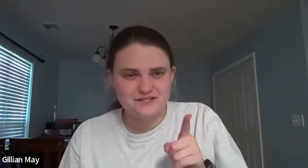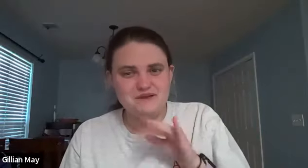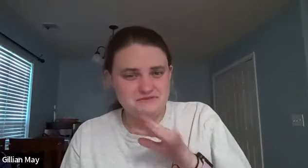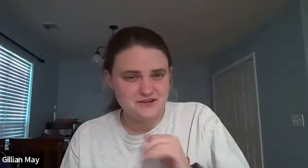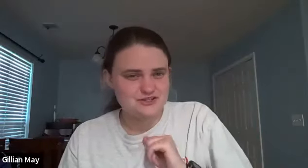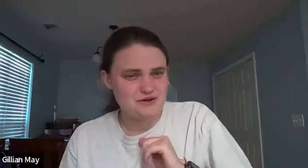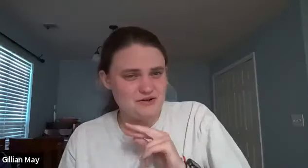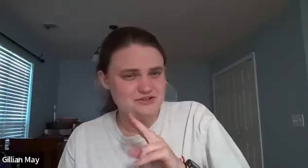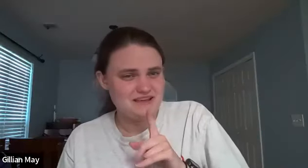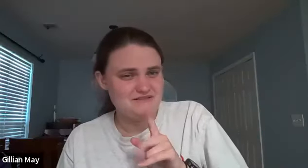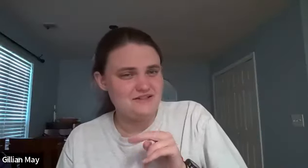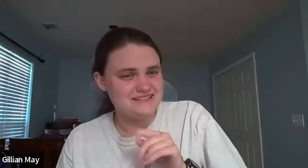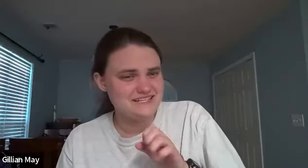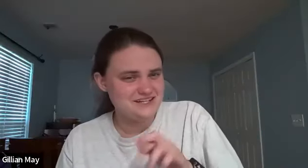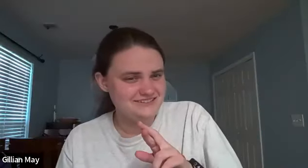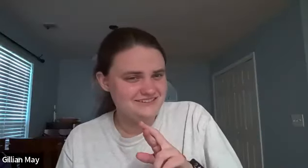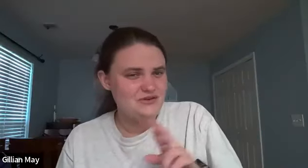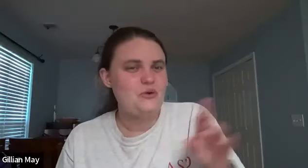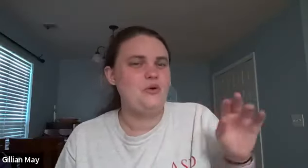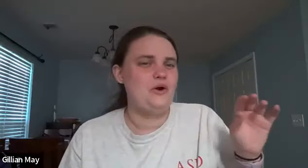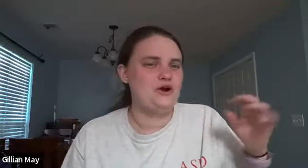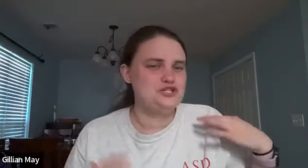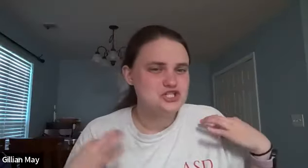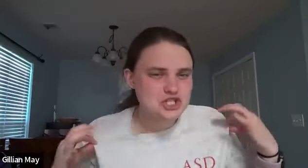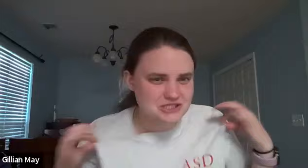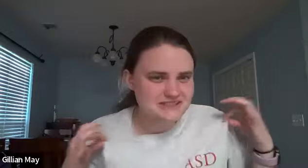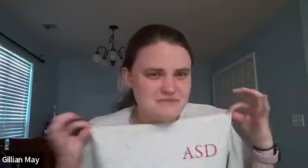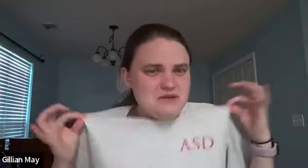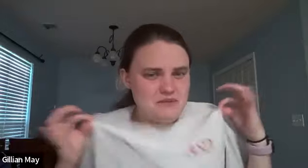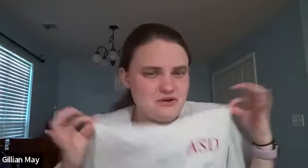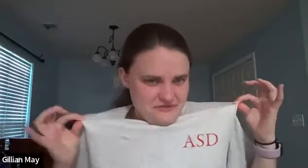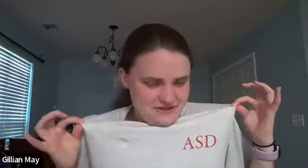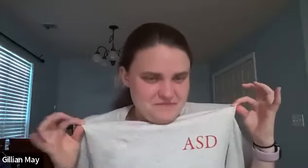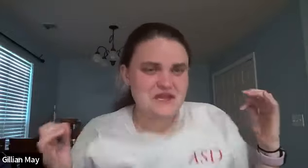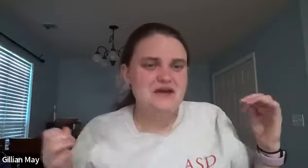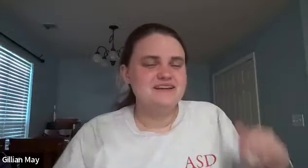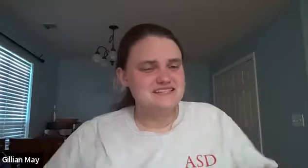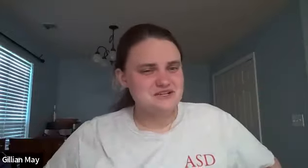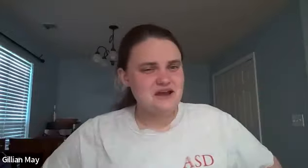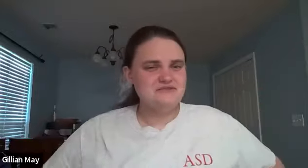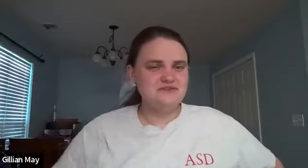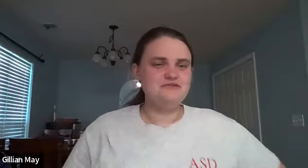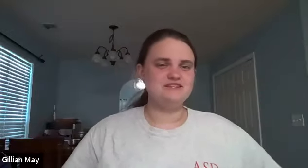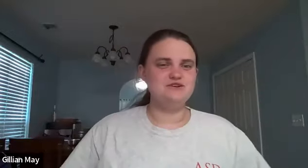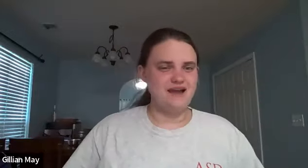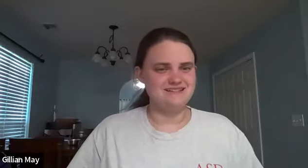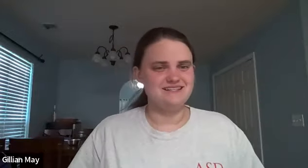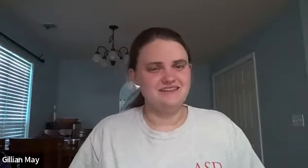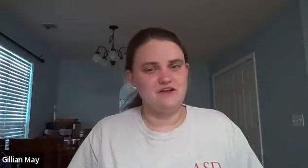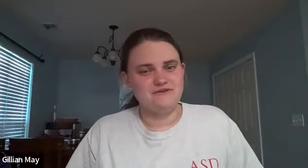and maybe finger spell. Are you saying volunteer or shirt? Like maybe grab both of it. Because I do have a few friends who have accidentally thought they were